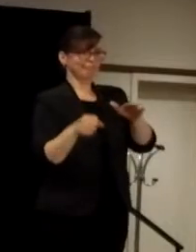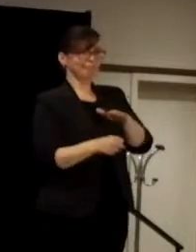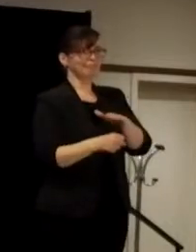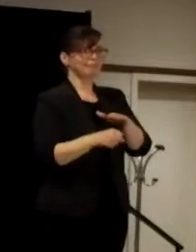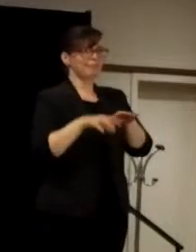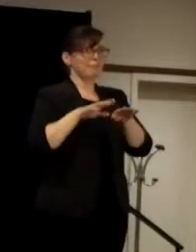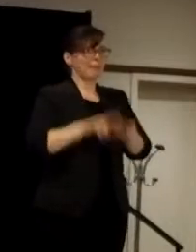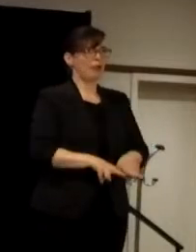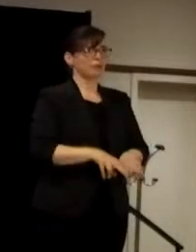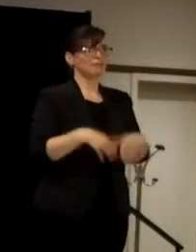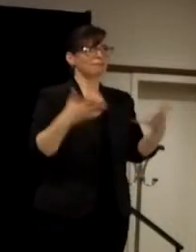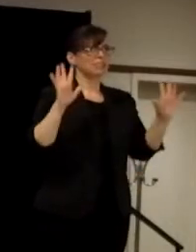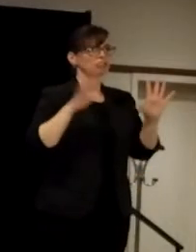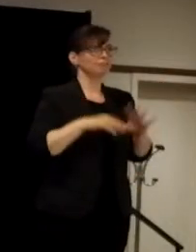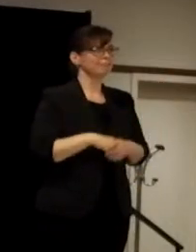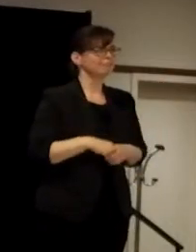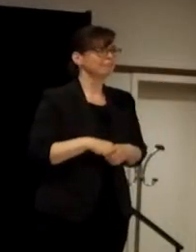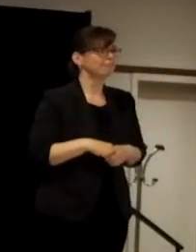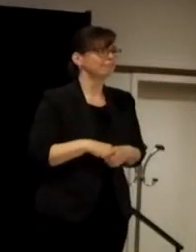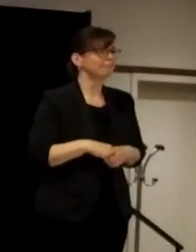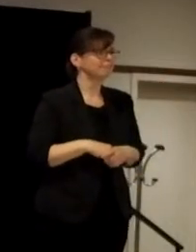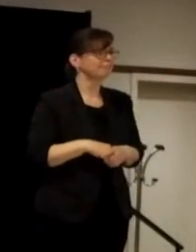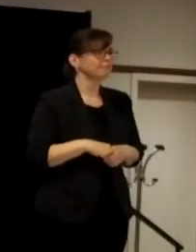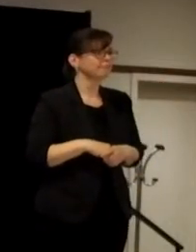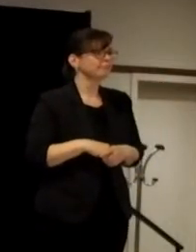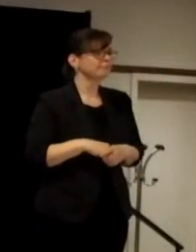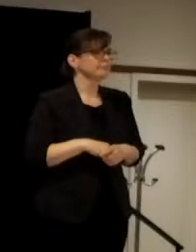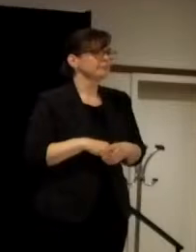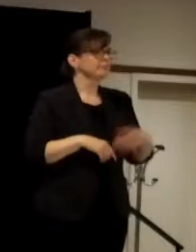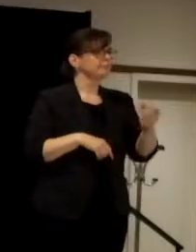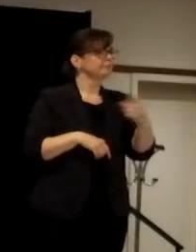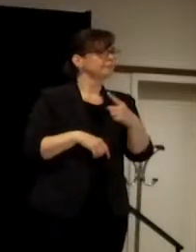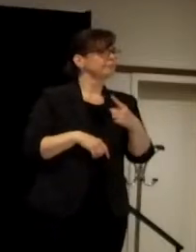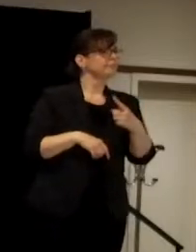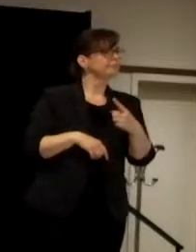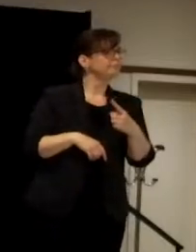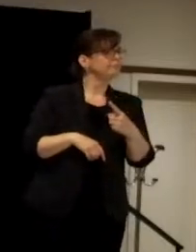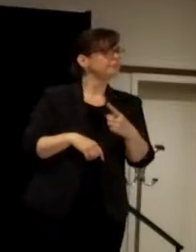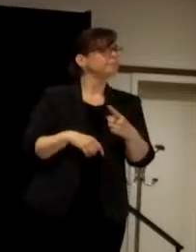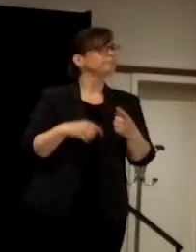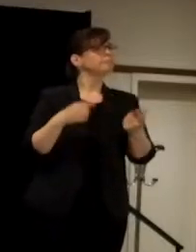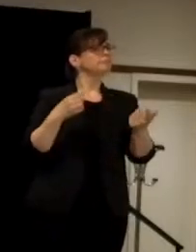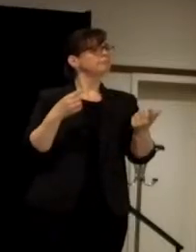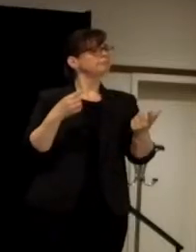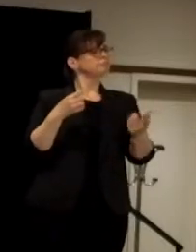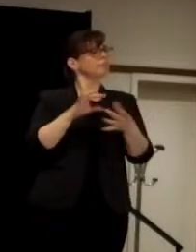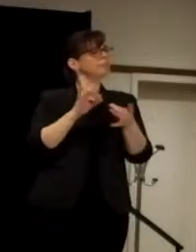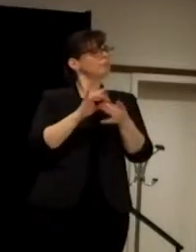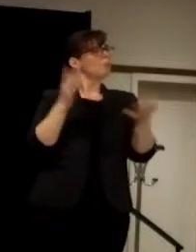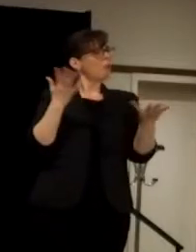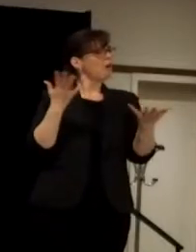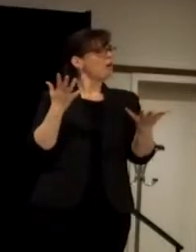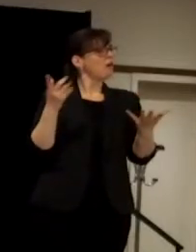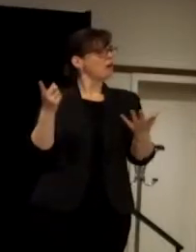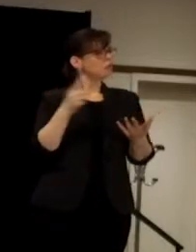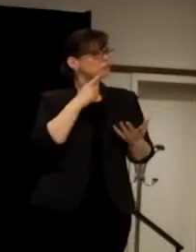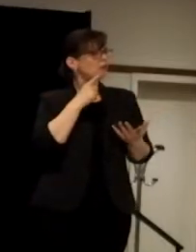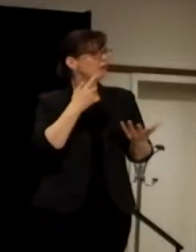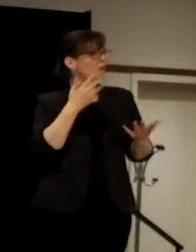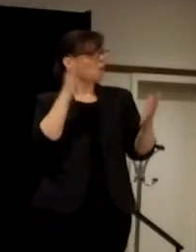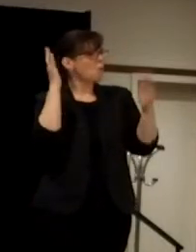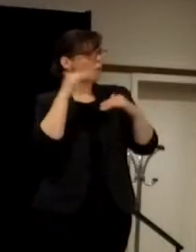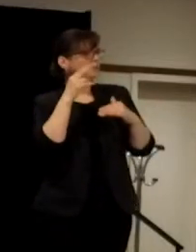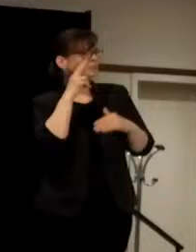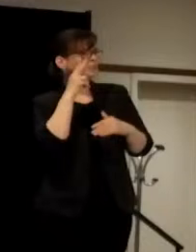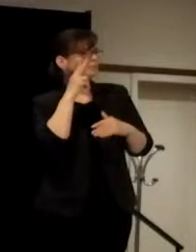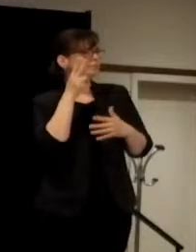You mentioned before that you're still in the works with Syracuse University to open up the clinic for vaccinations. When do you hope that this vaccination will be open? Yeah,